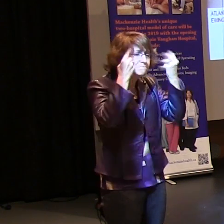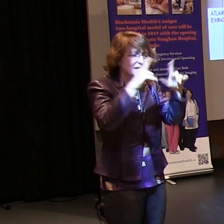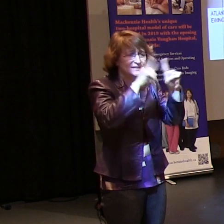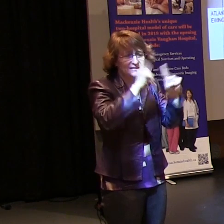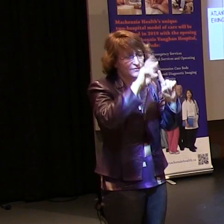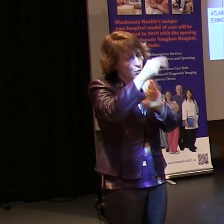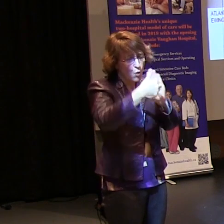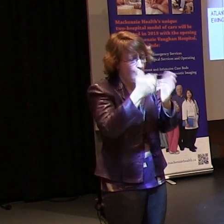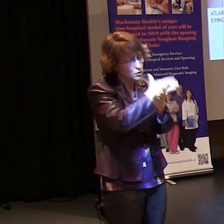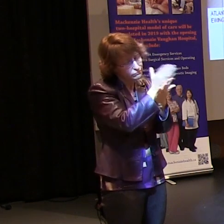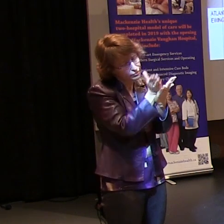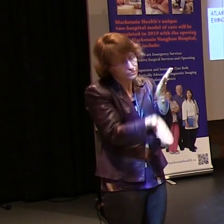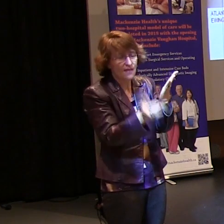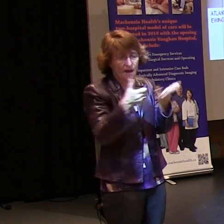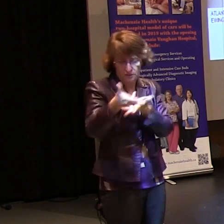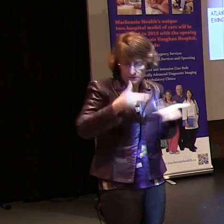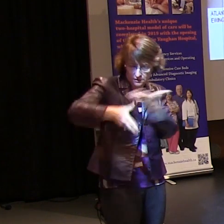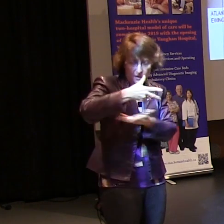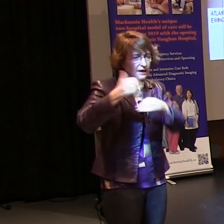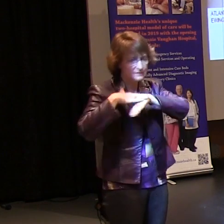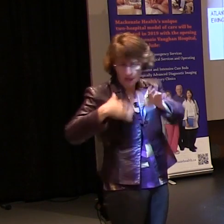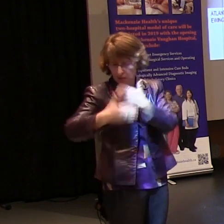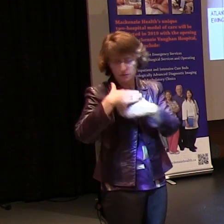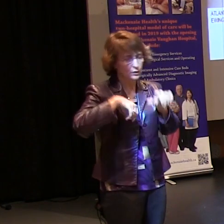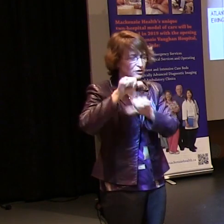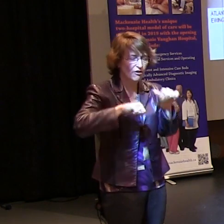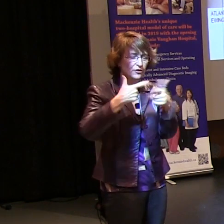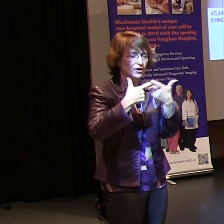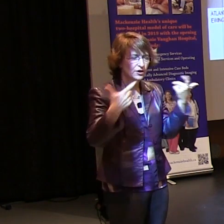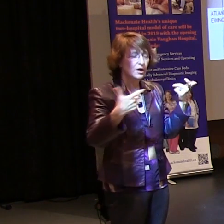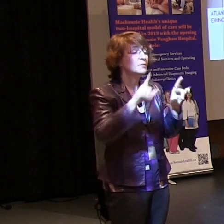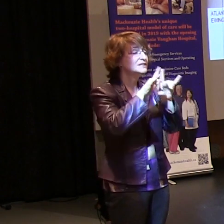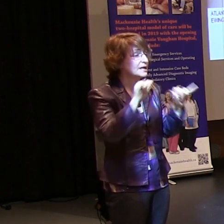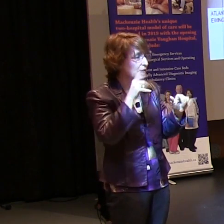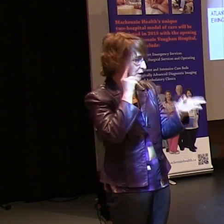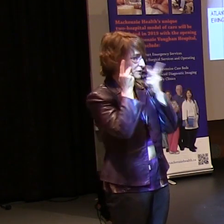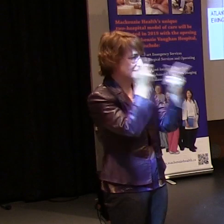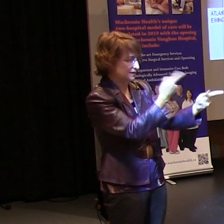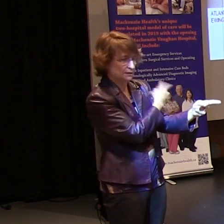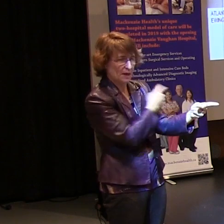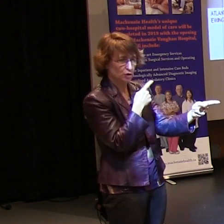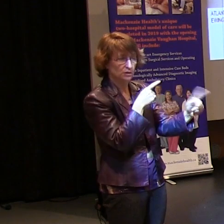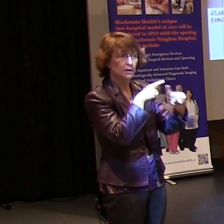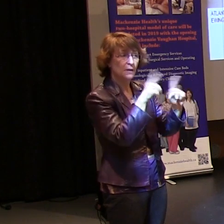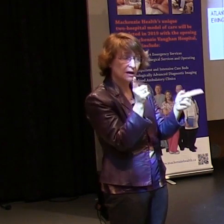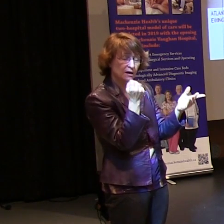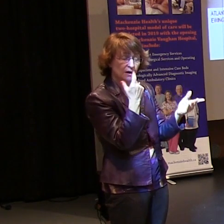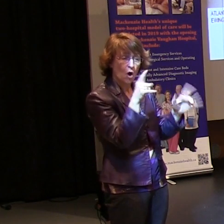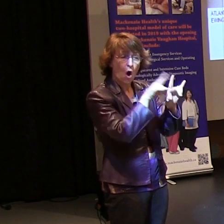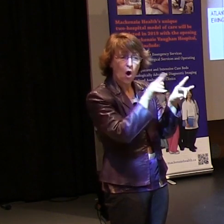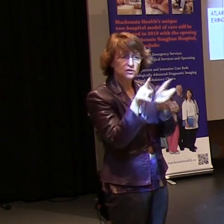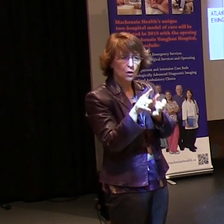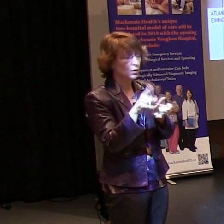that have to speak between themselves, they have to consult themselves, and at the same time they want to see you. But in the other end, you